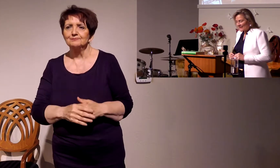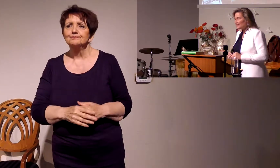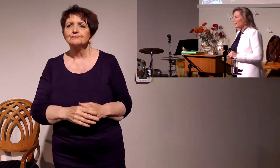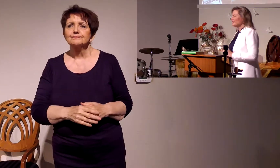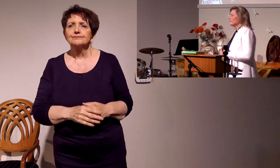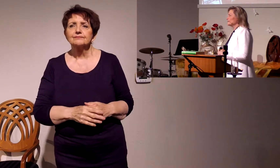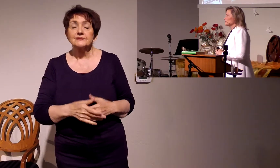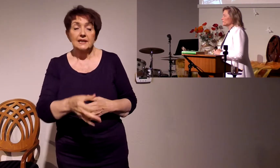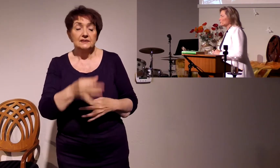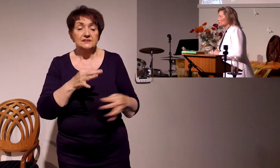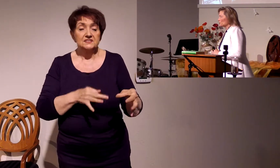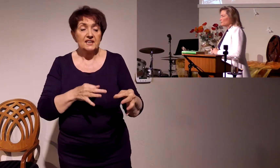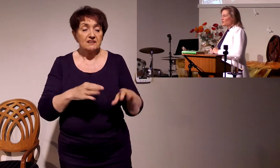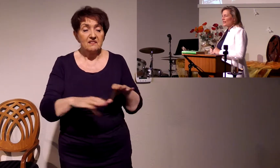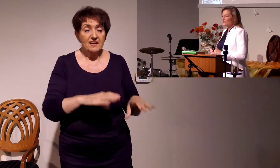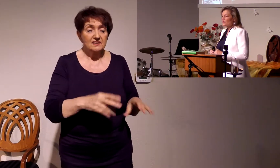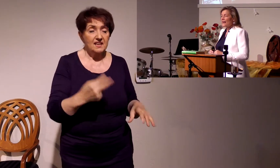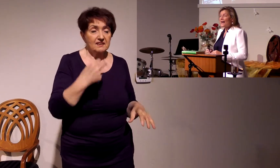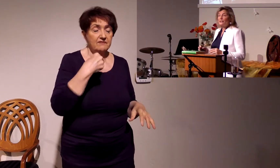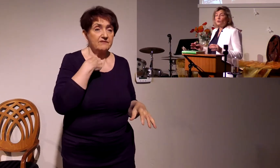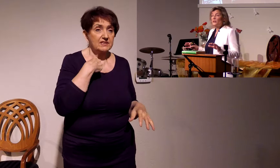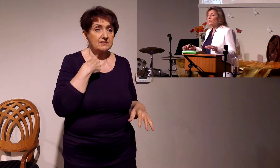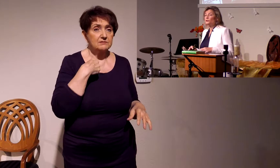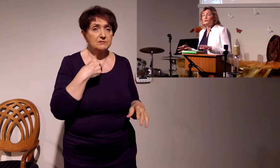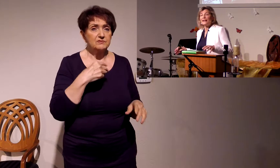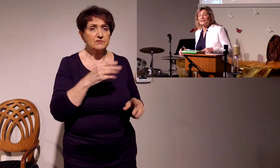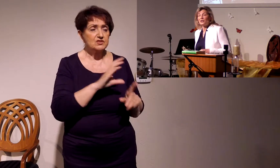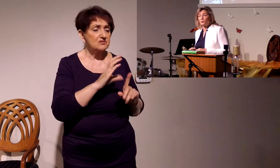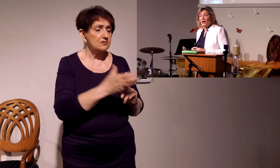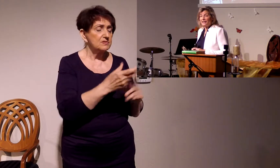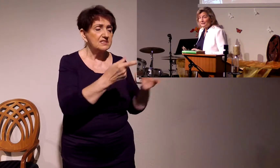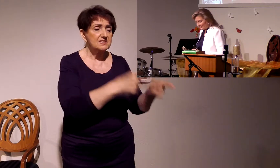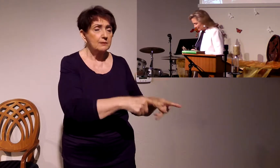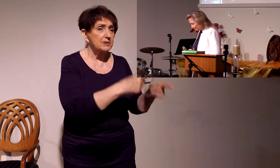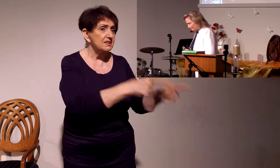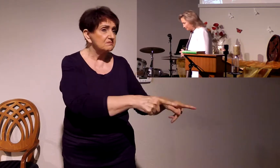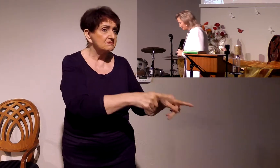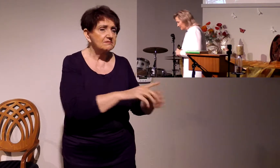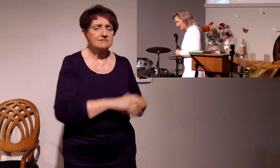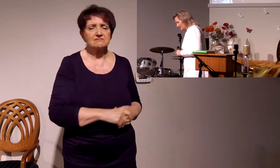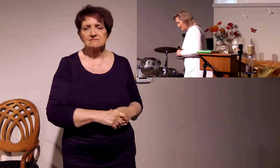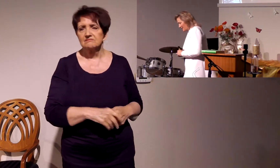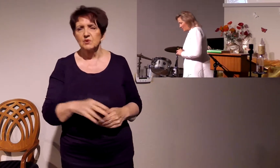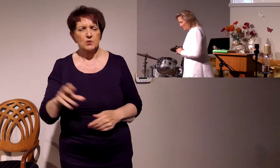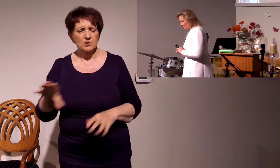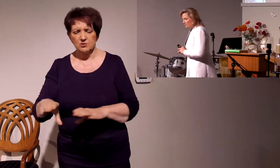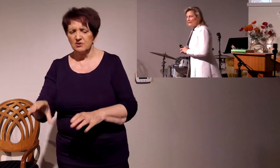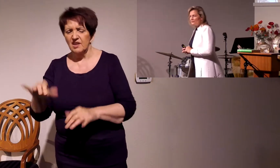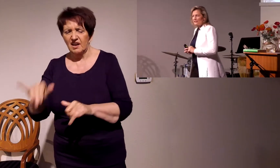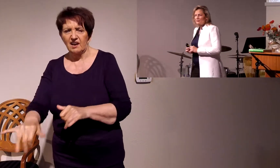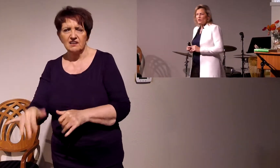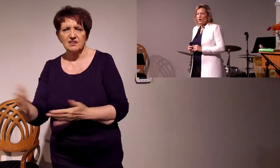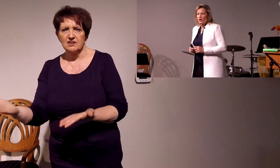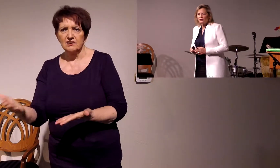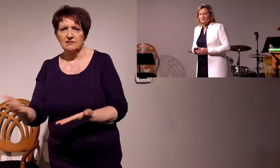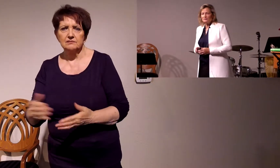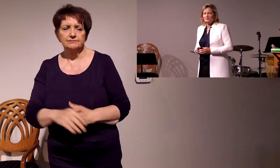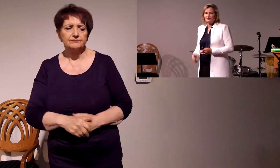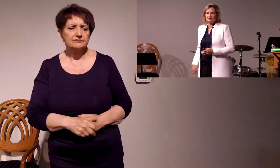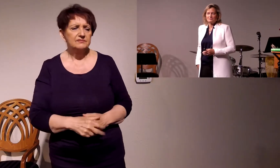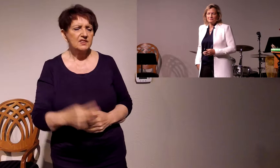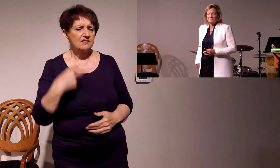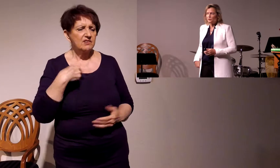instead of acting like a victim of your circumstance. Now, I know we don't do that here, right? No, we don't play the victim